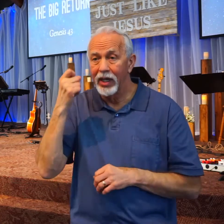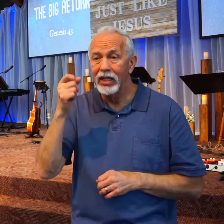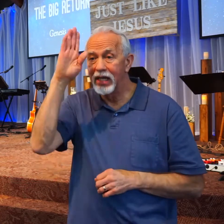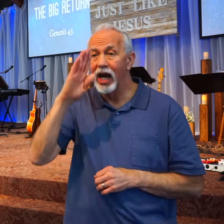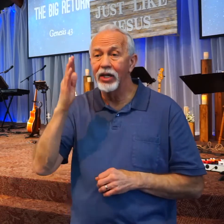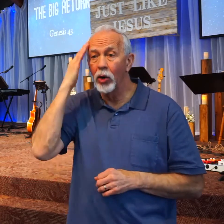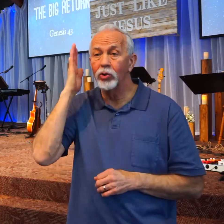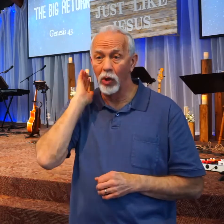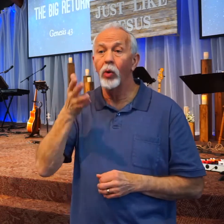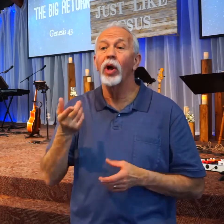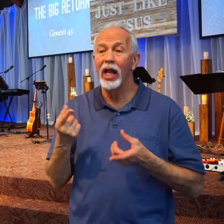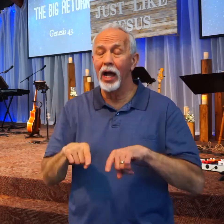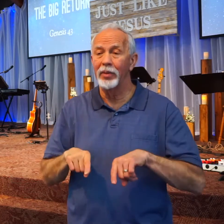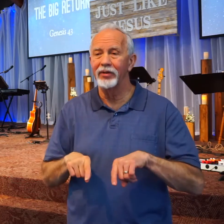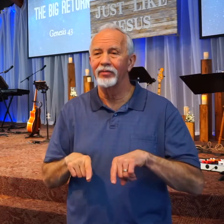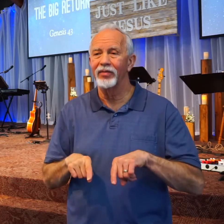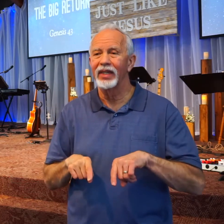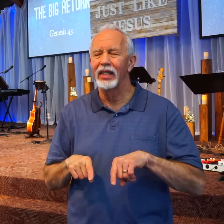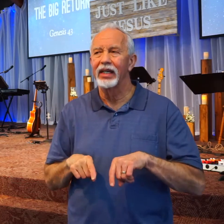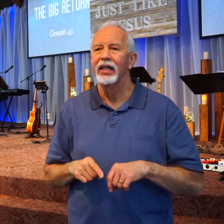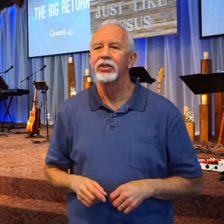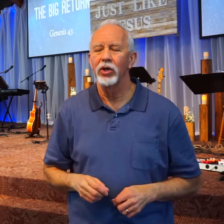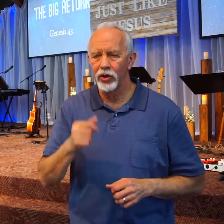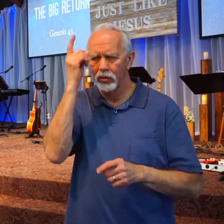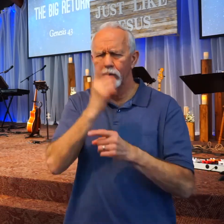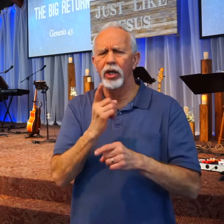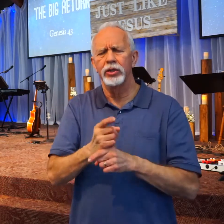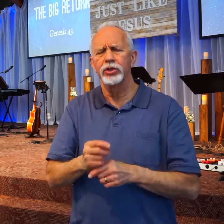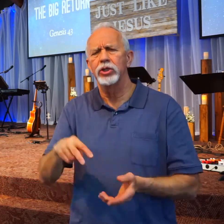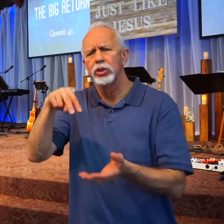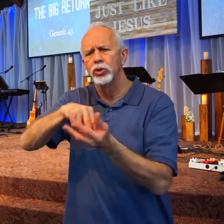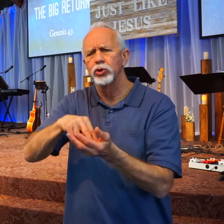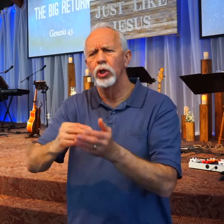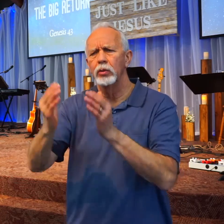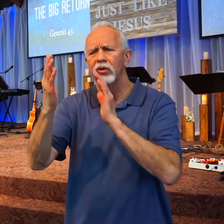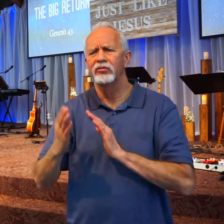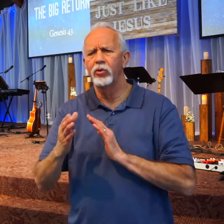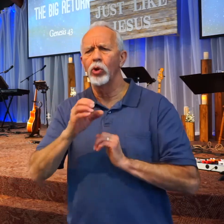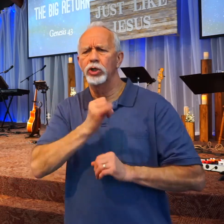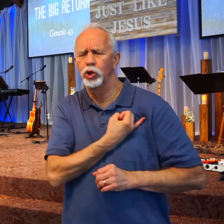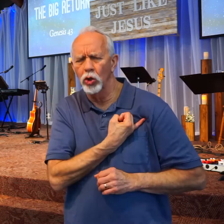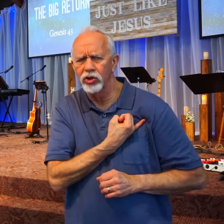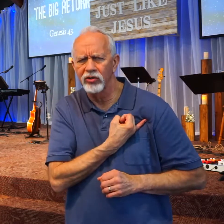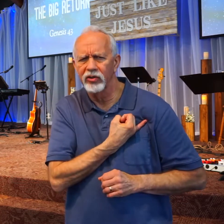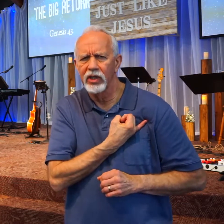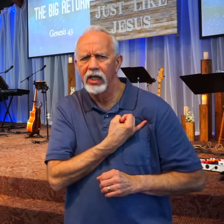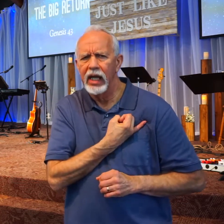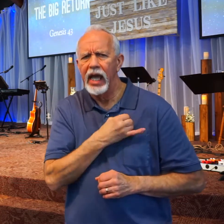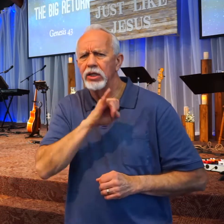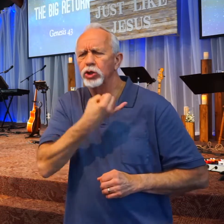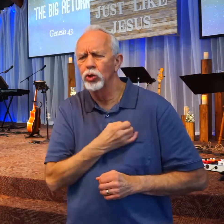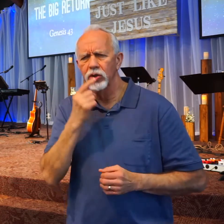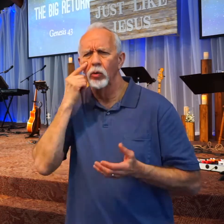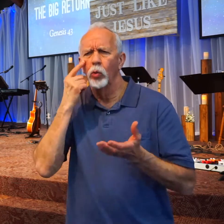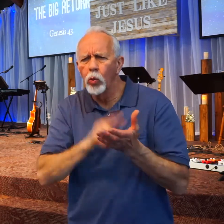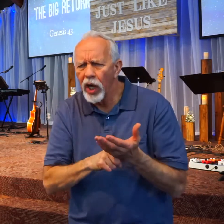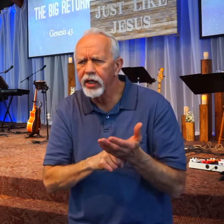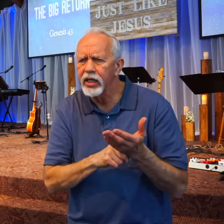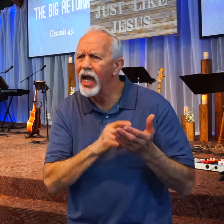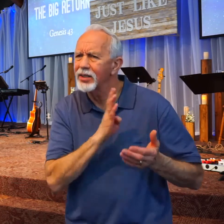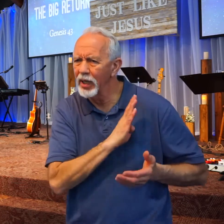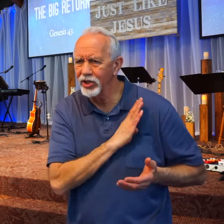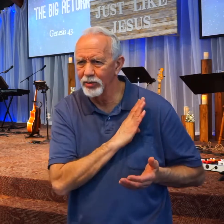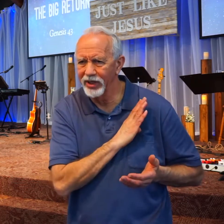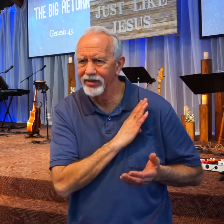down, and they stood before Joseph, and Joseph saw Benjamin, and immediately he recognized Benjamin. Can you imagine